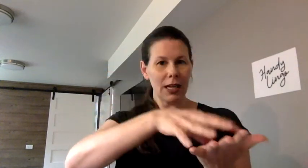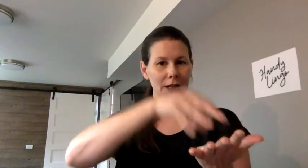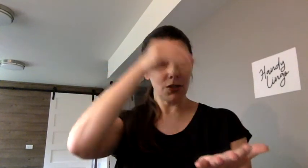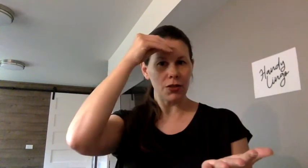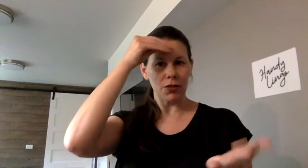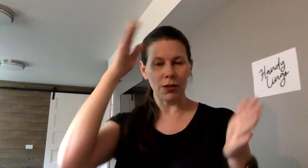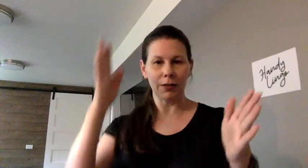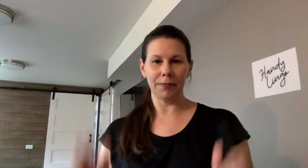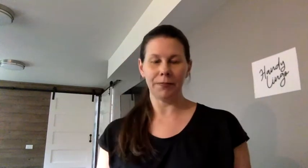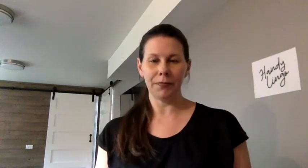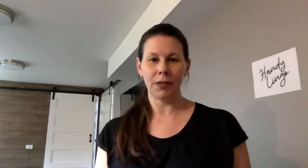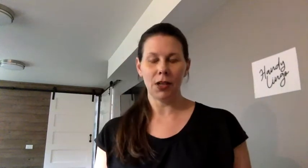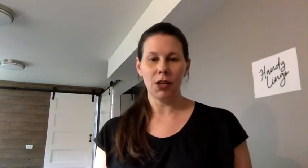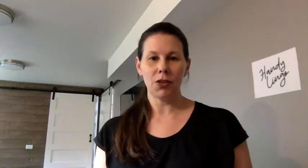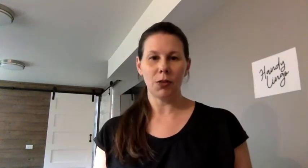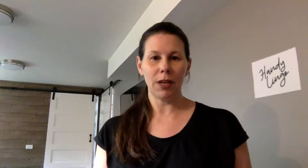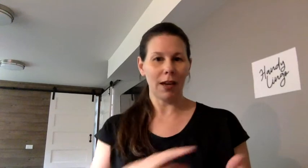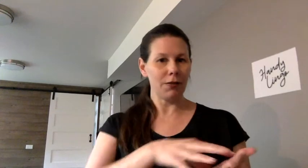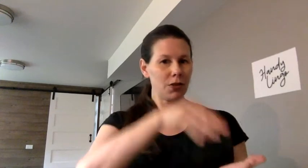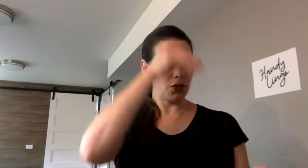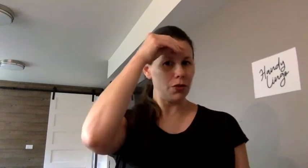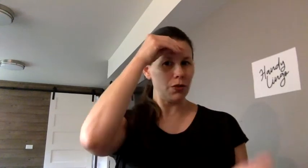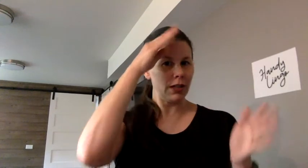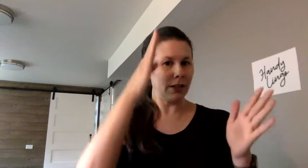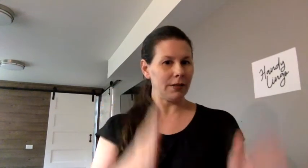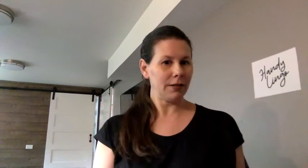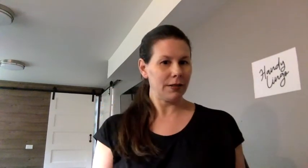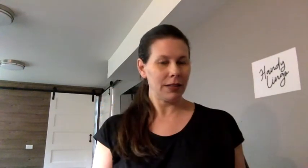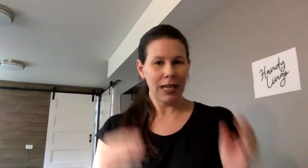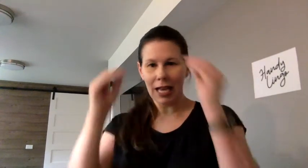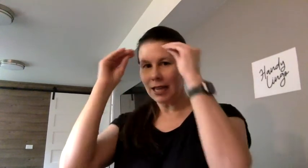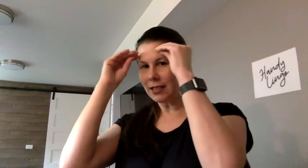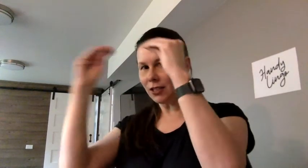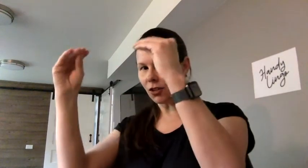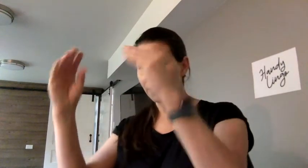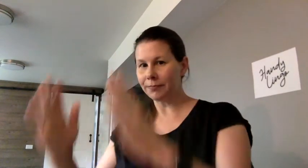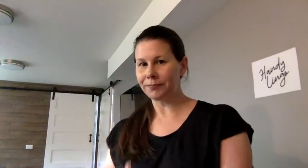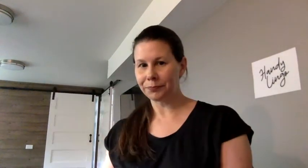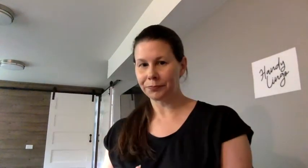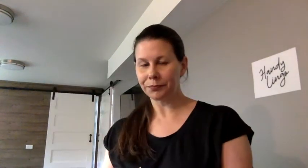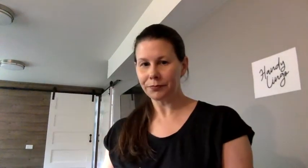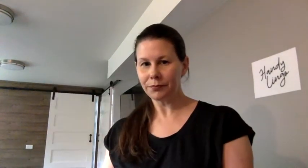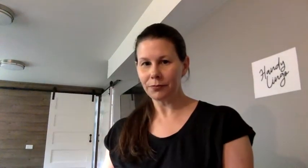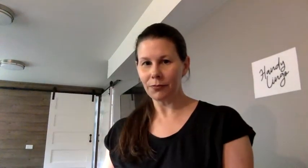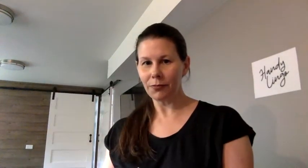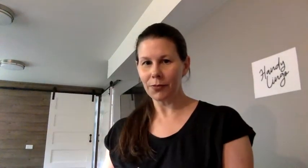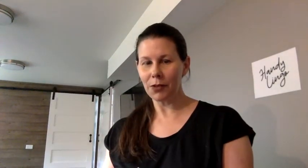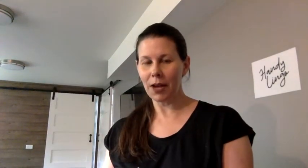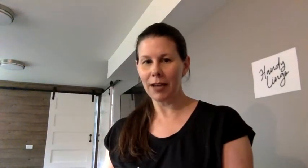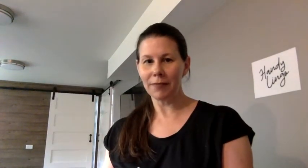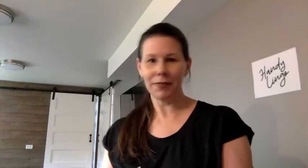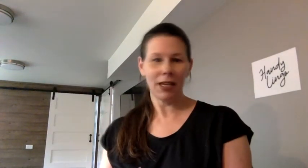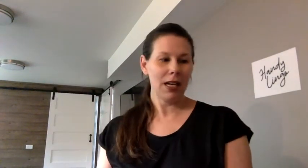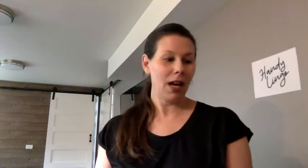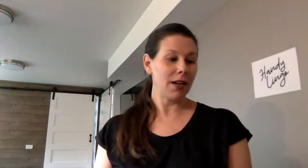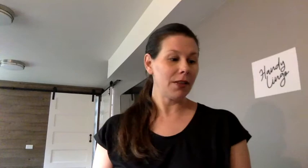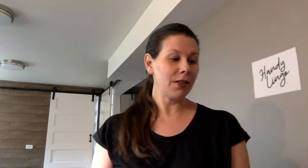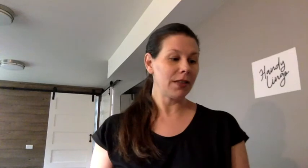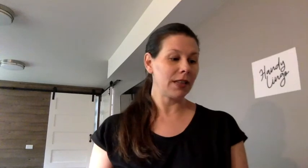into student. So we have student and teacher. Okay? Another thing that we